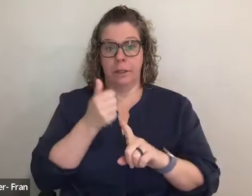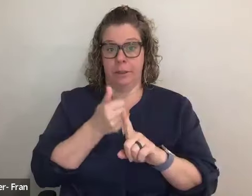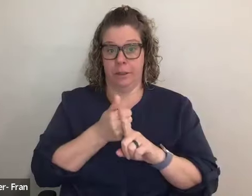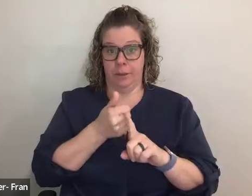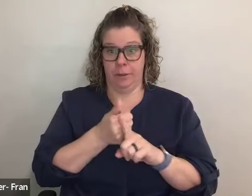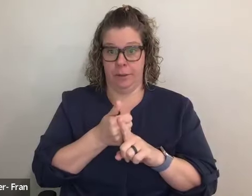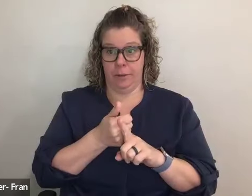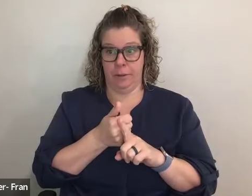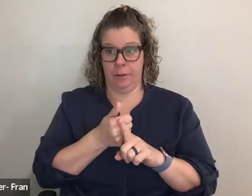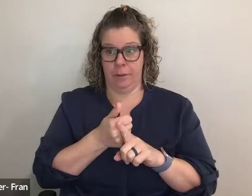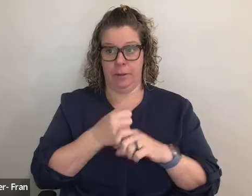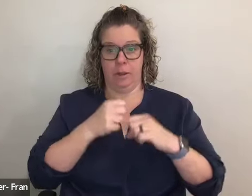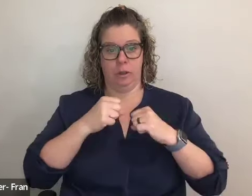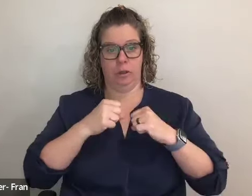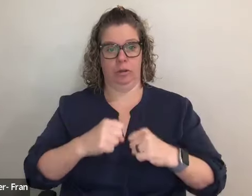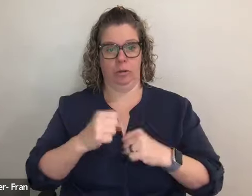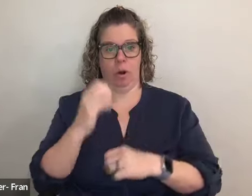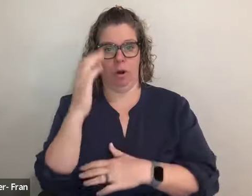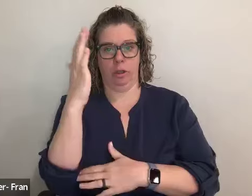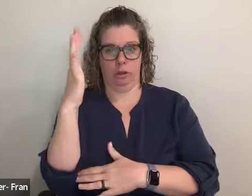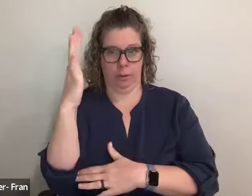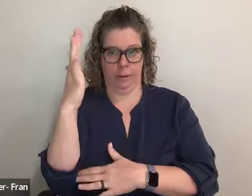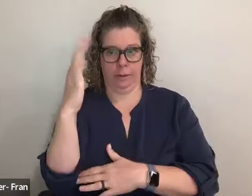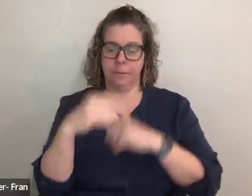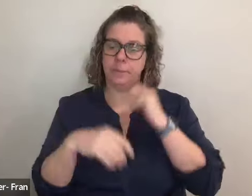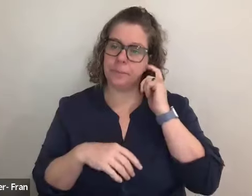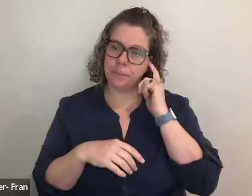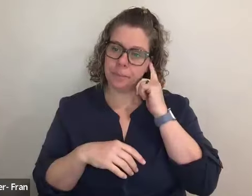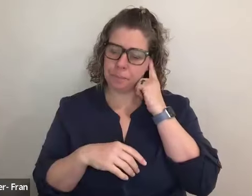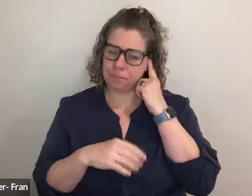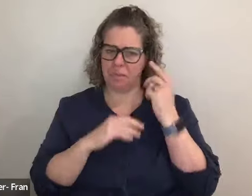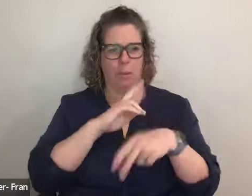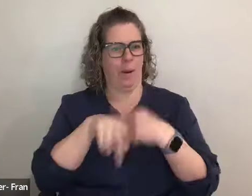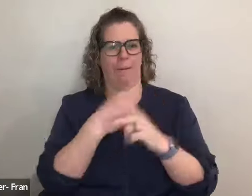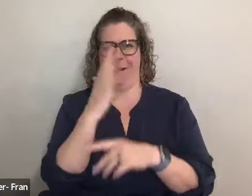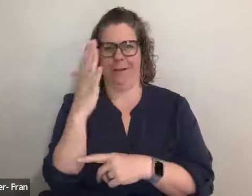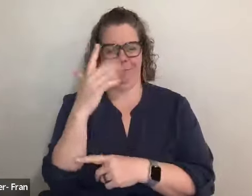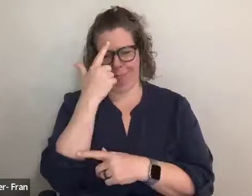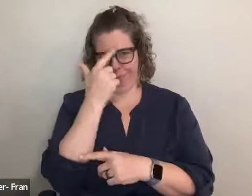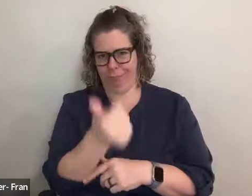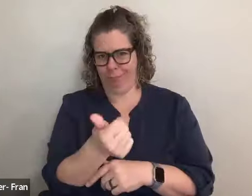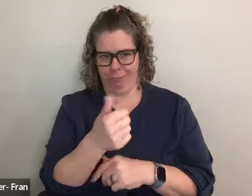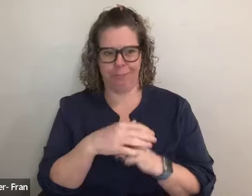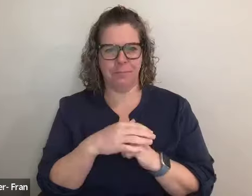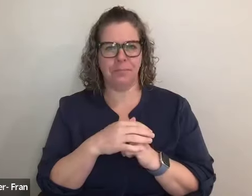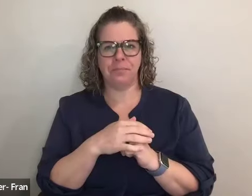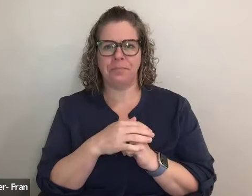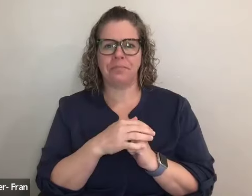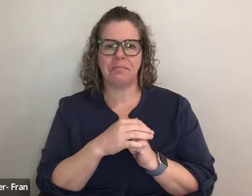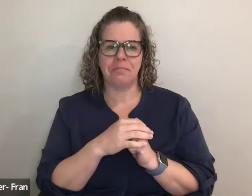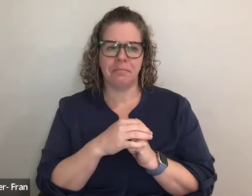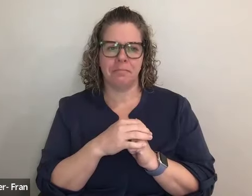you are a strong tree. Whatever tree comes to mind is perfect for you.